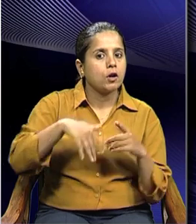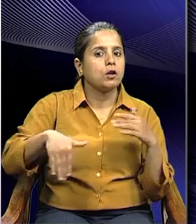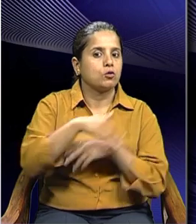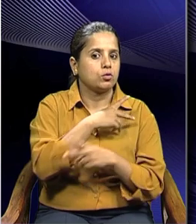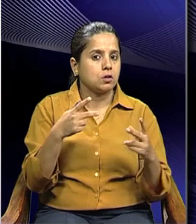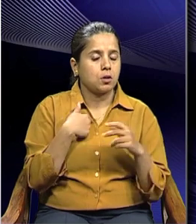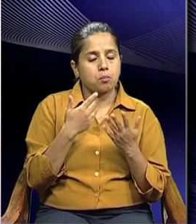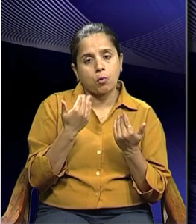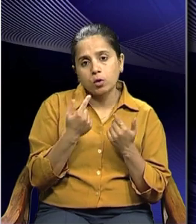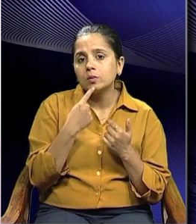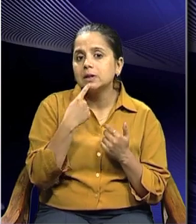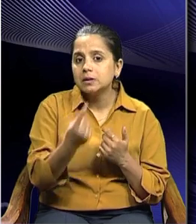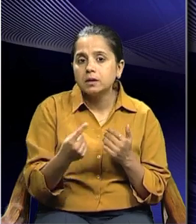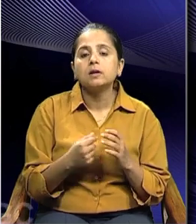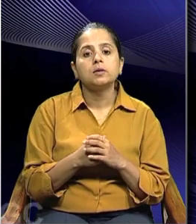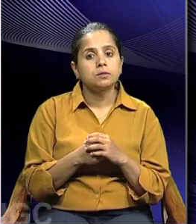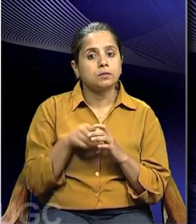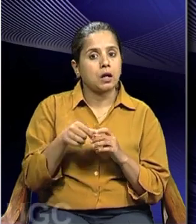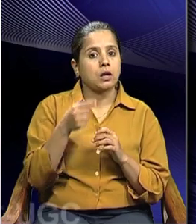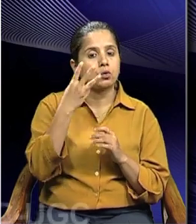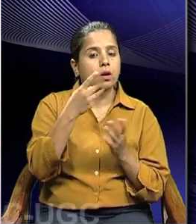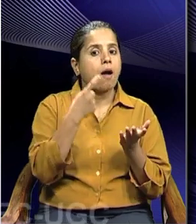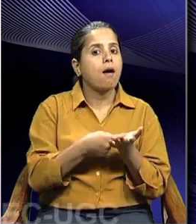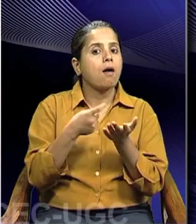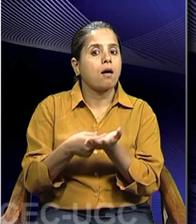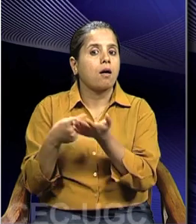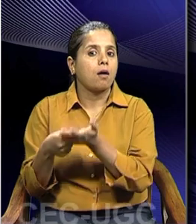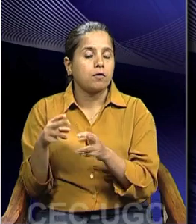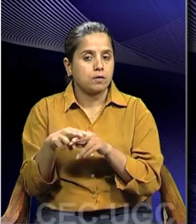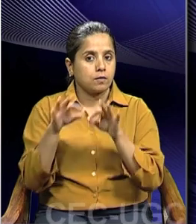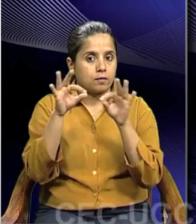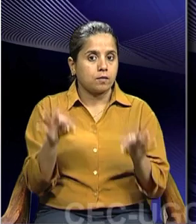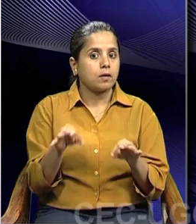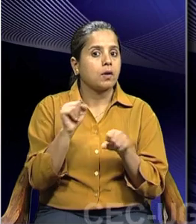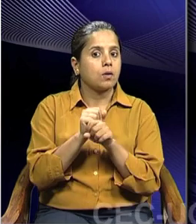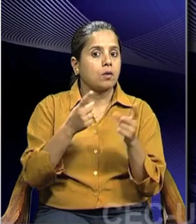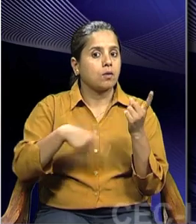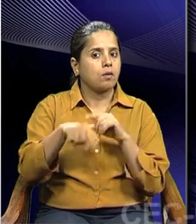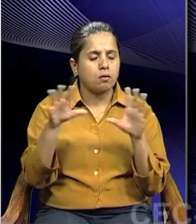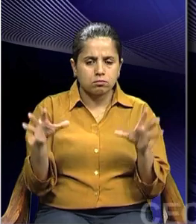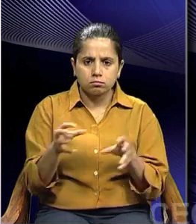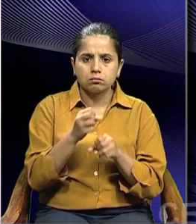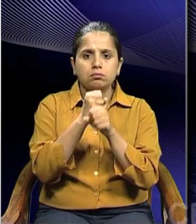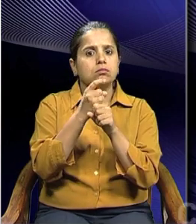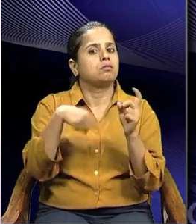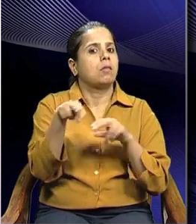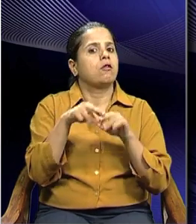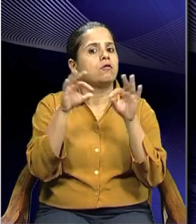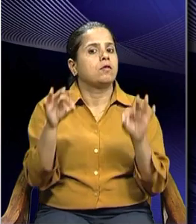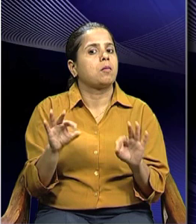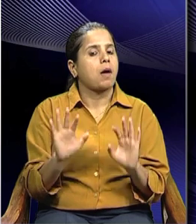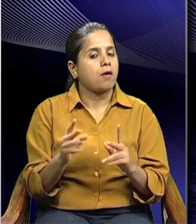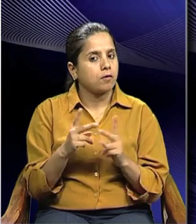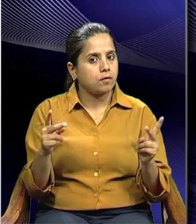can say, my dear learners, here that 3 R framework is basically a comprehensive framework